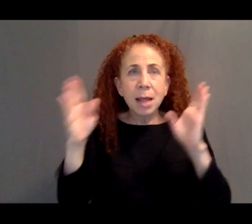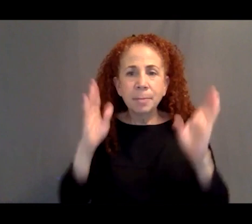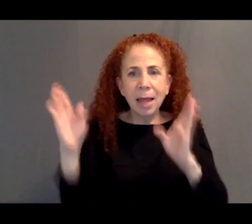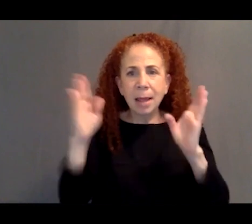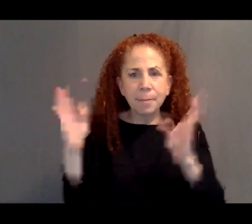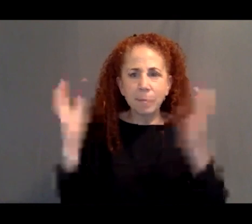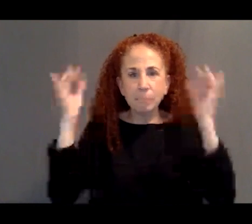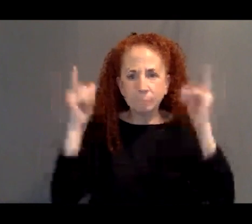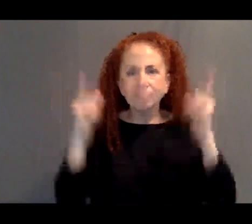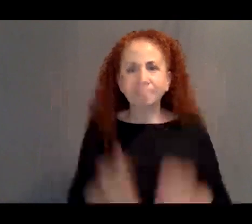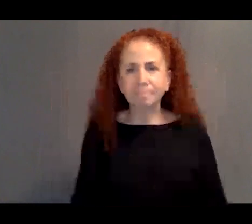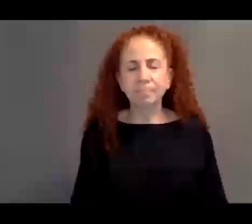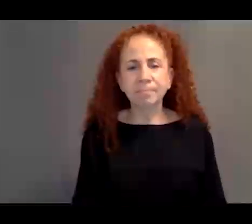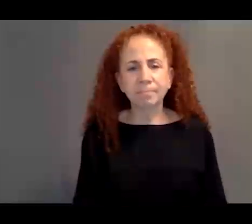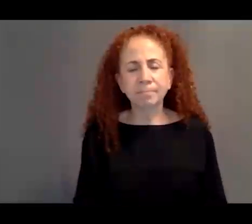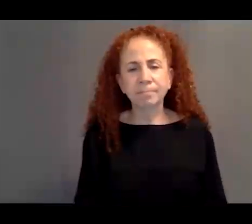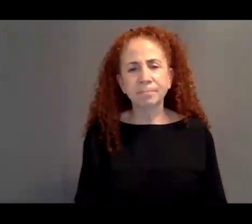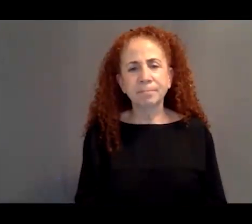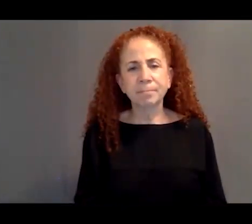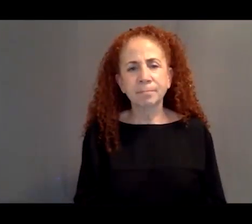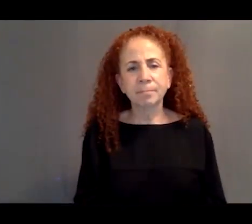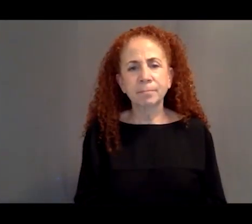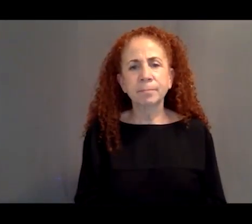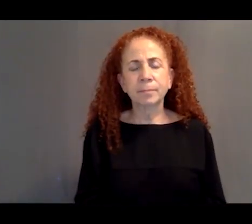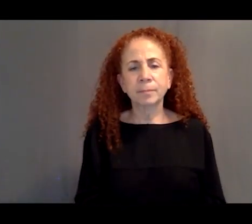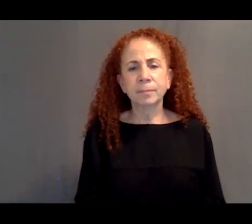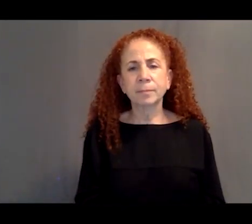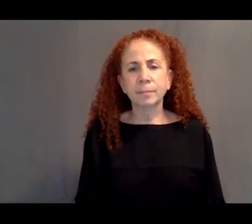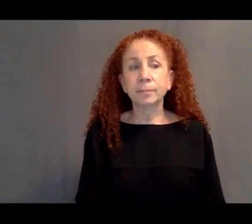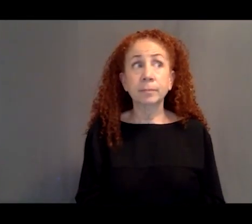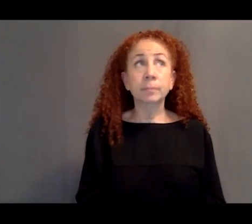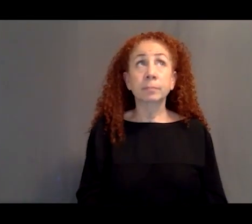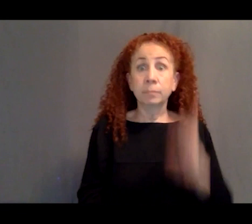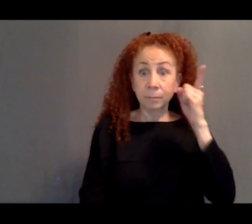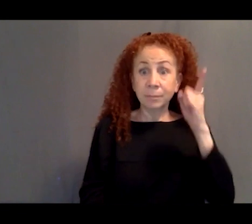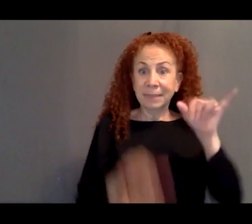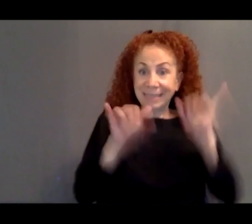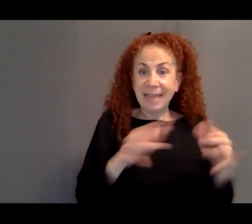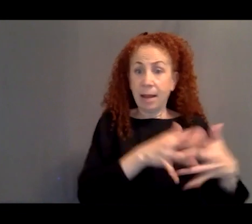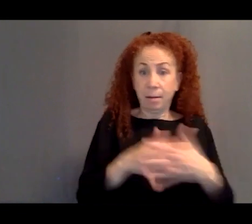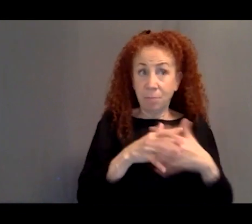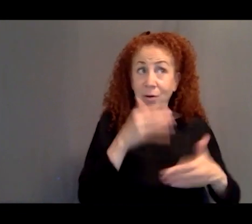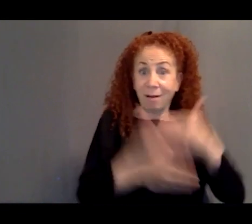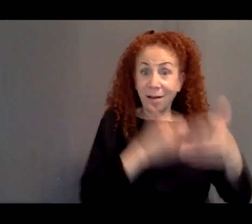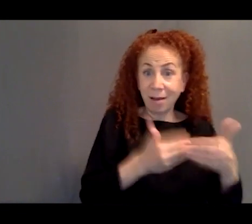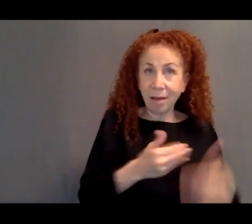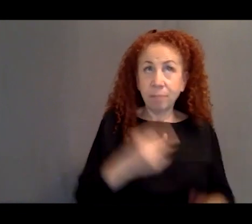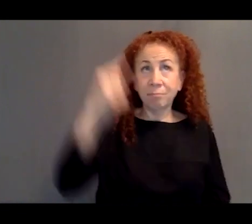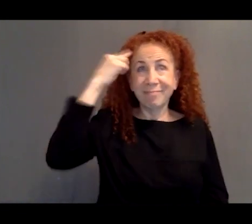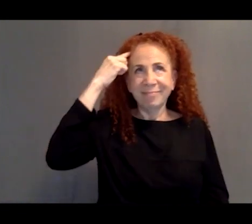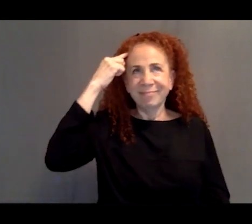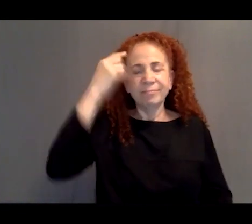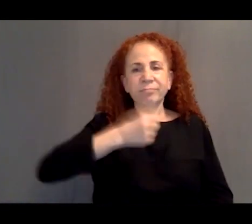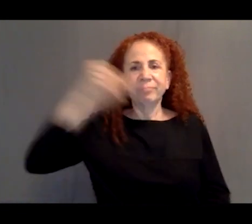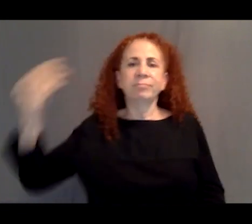planning for a future that goes another way, a future in the United States and a future outside of